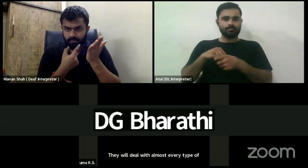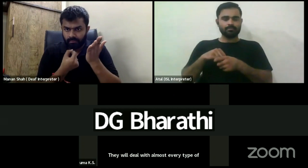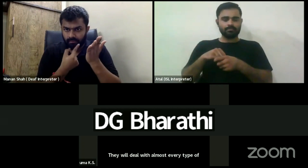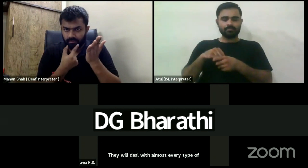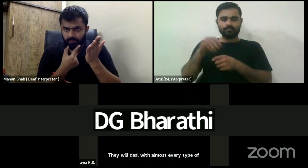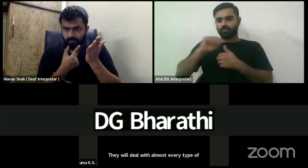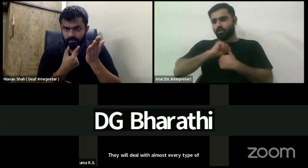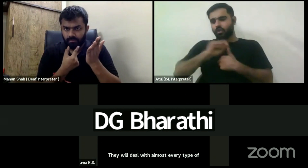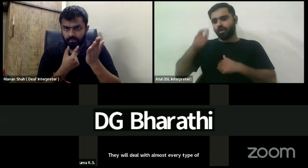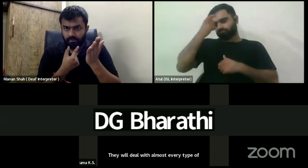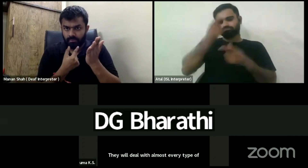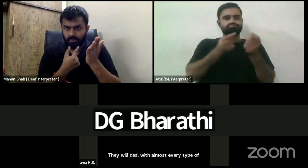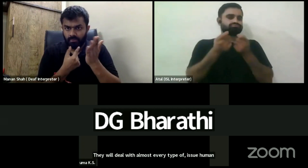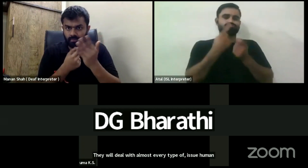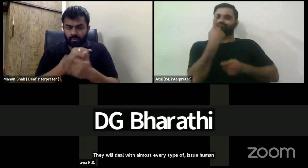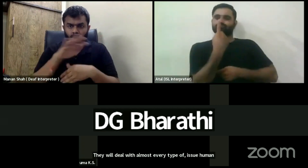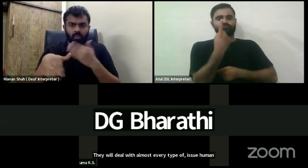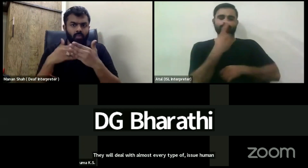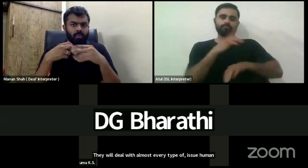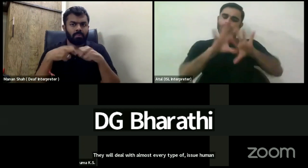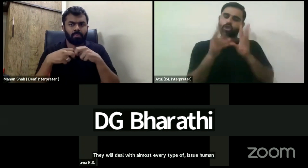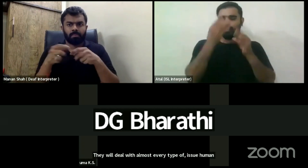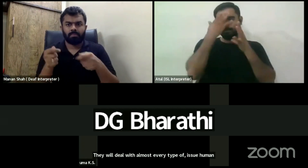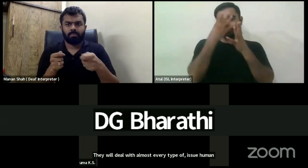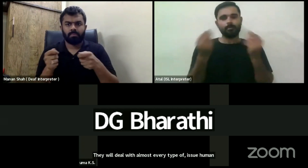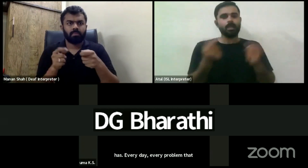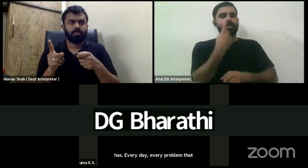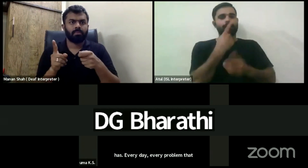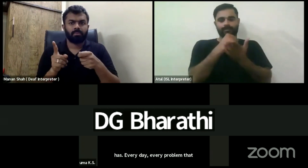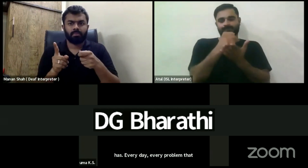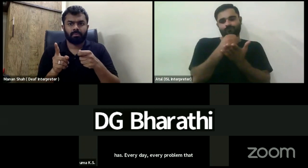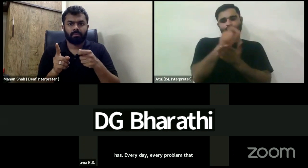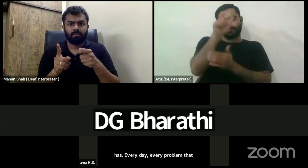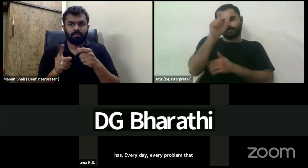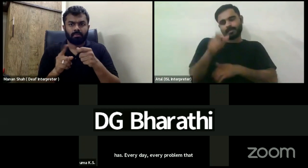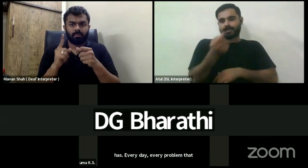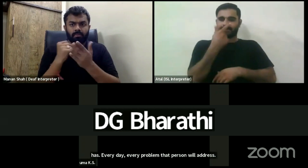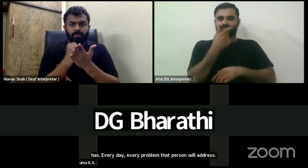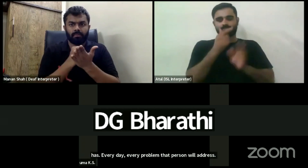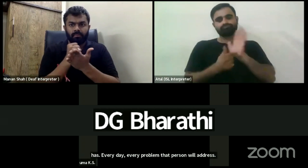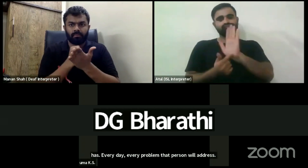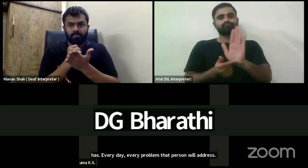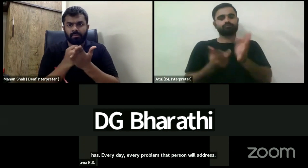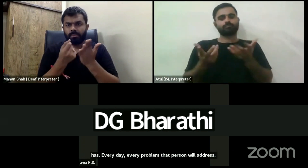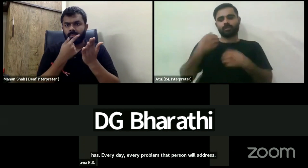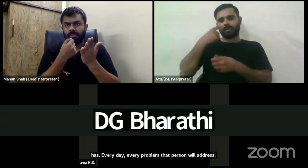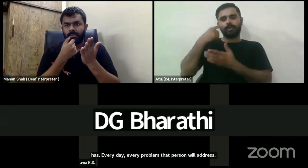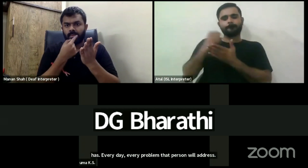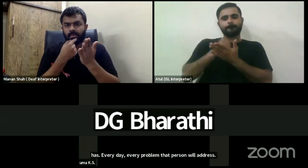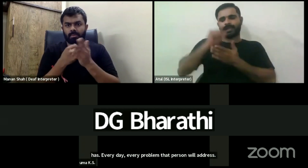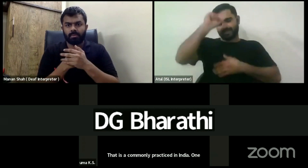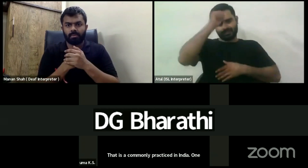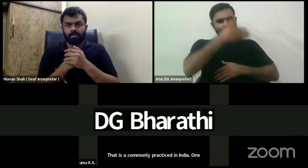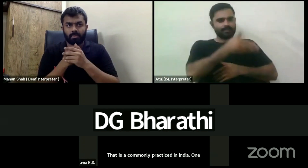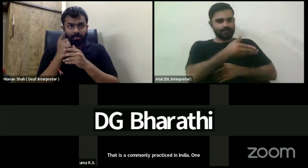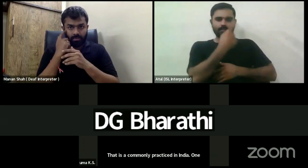issue human has. Every disease, every problem, that person will address. That is a commonly practiced in India. One person